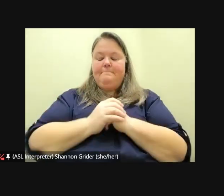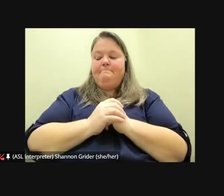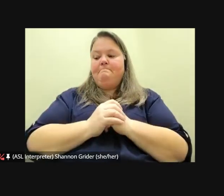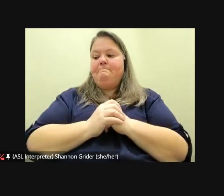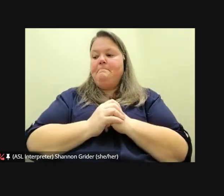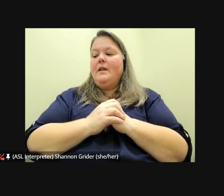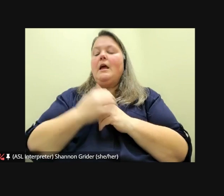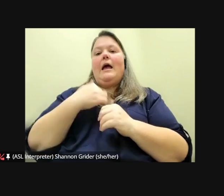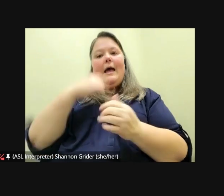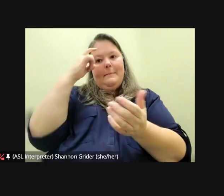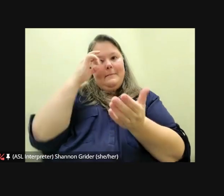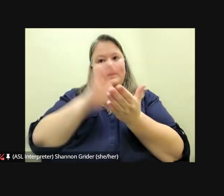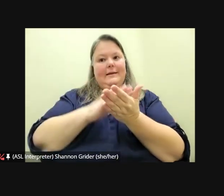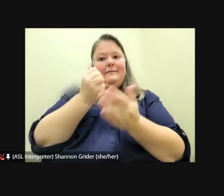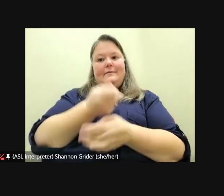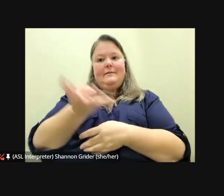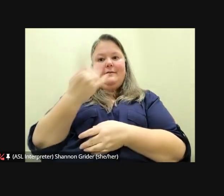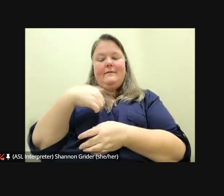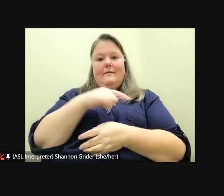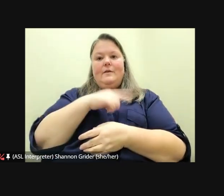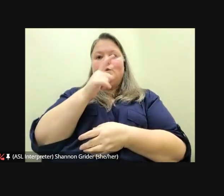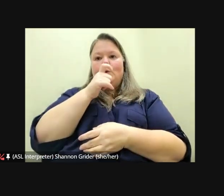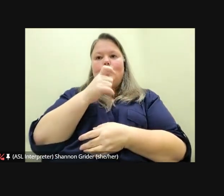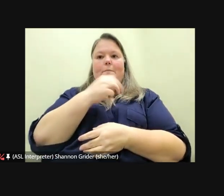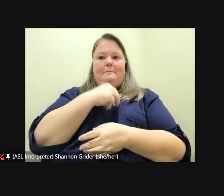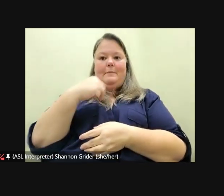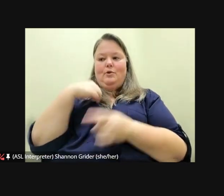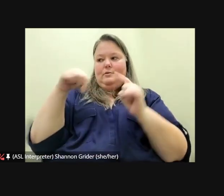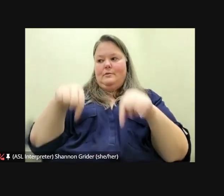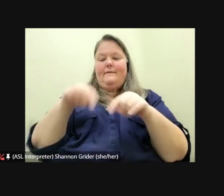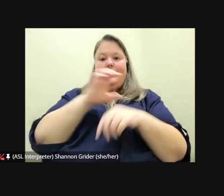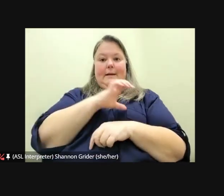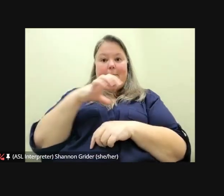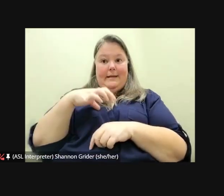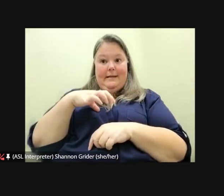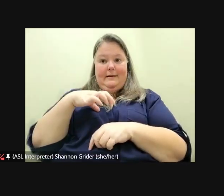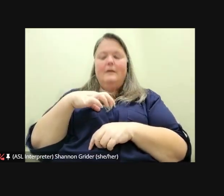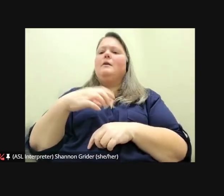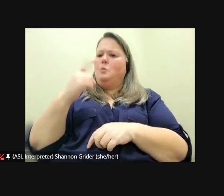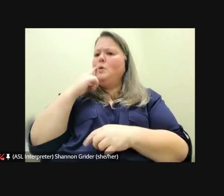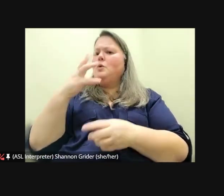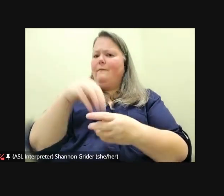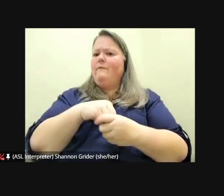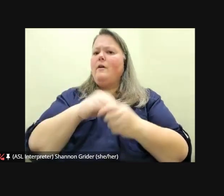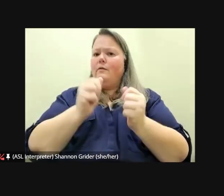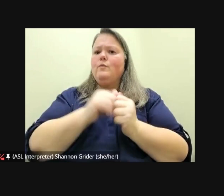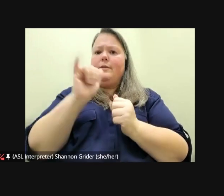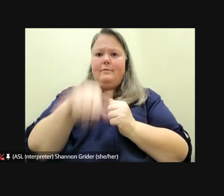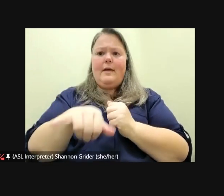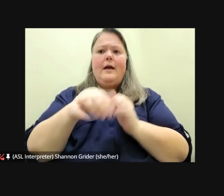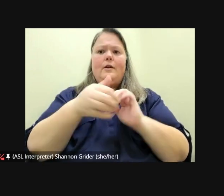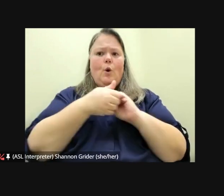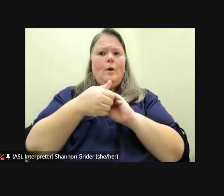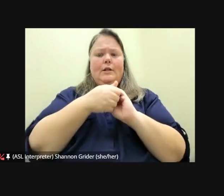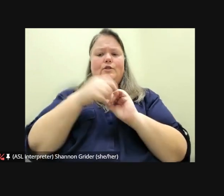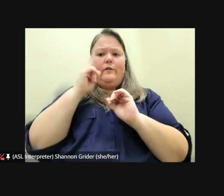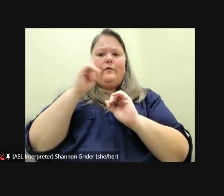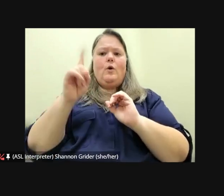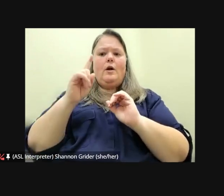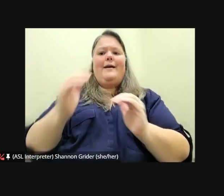us who are members of this committee were involved with the Kentucky Coalition for Advancing Education work. And